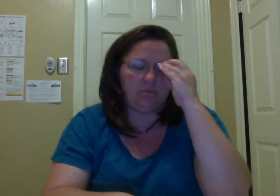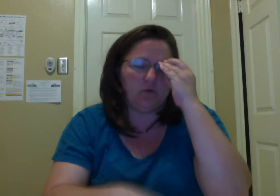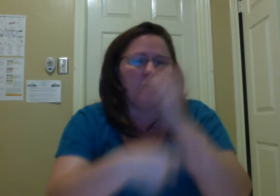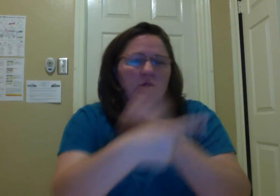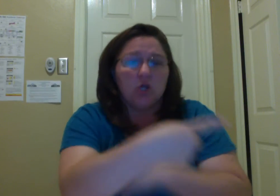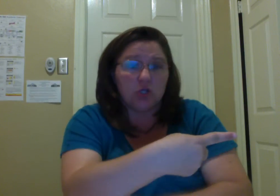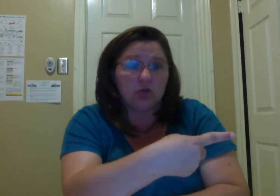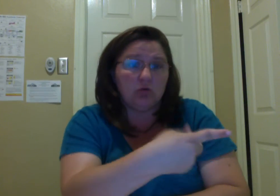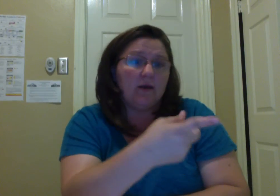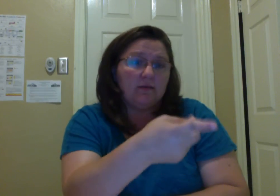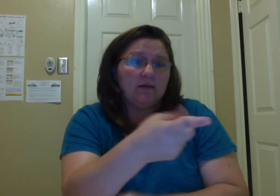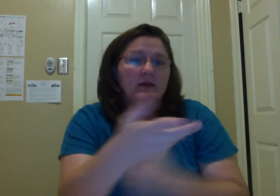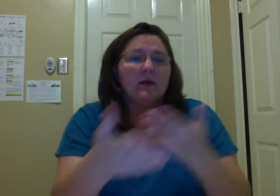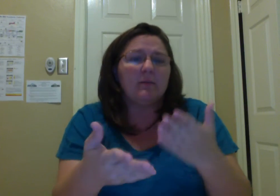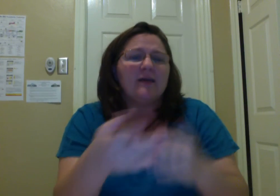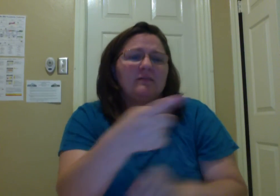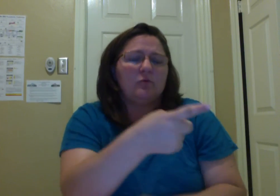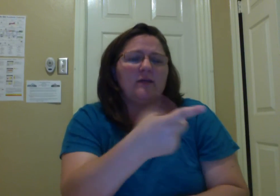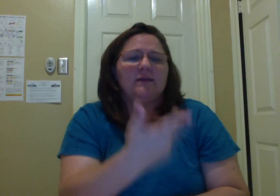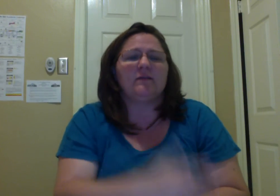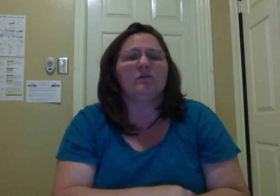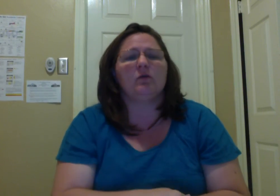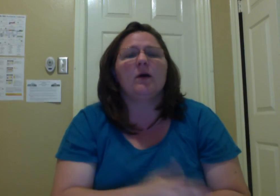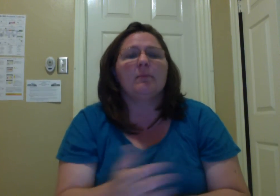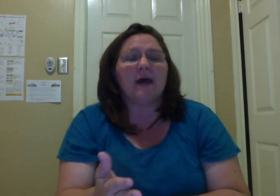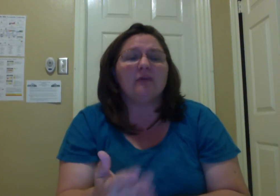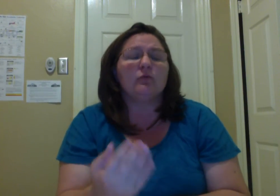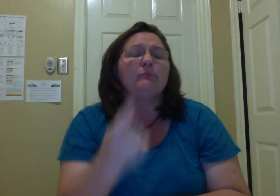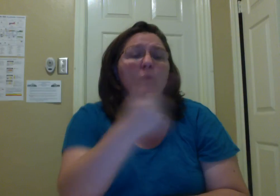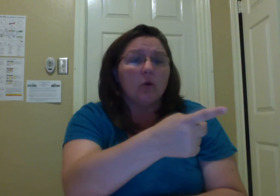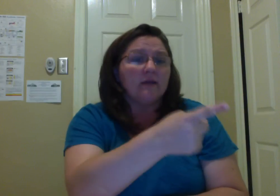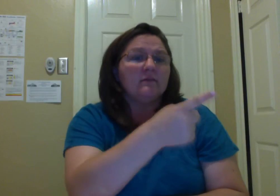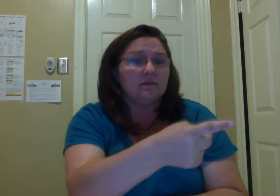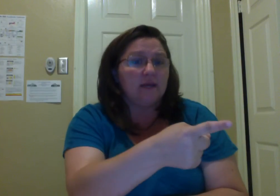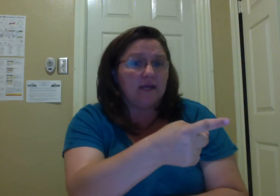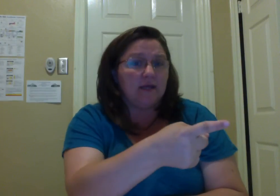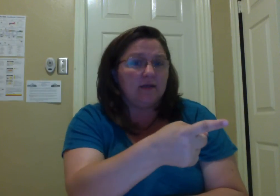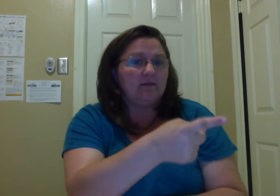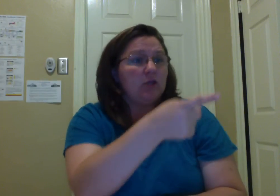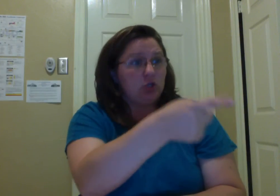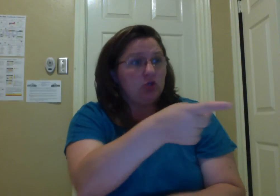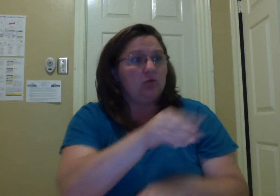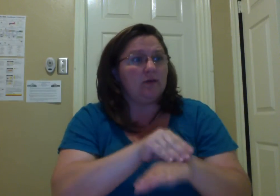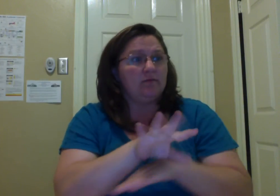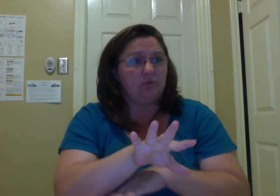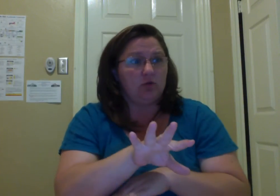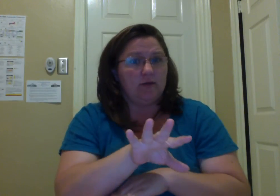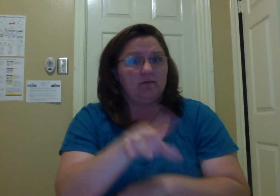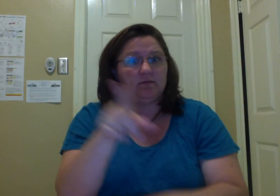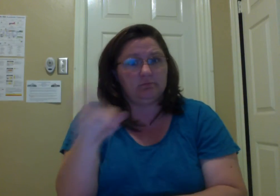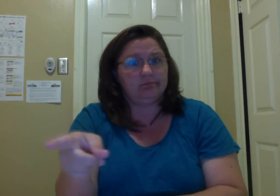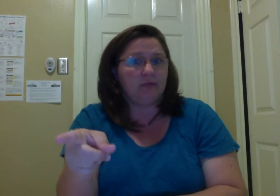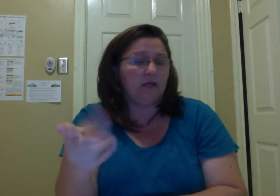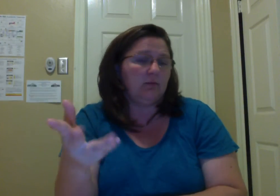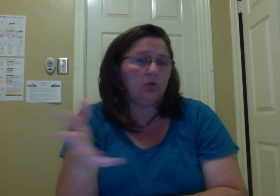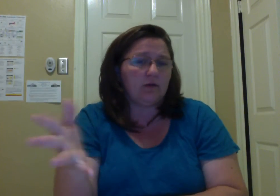Or you, as in, Max is pointing at Dan. So Max would point to Dan and say, you influenced him, whoever